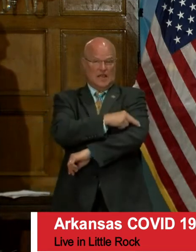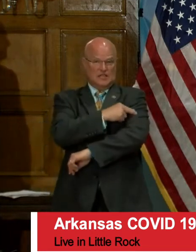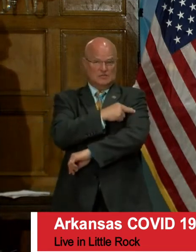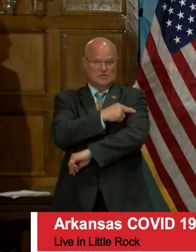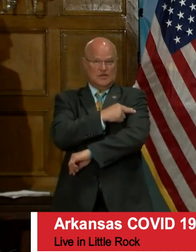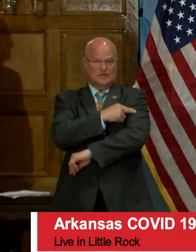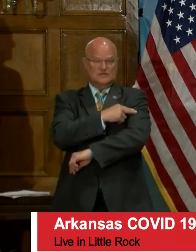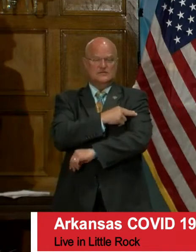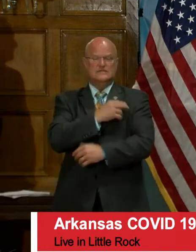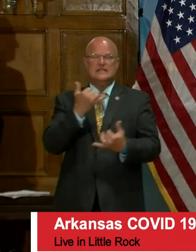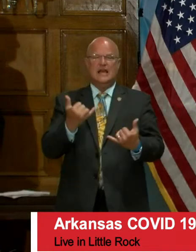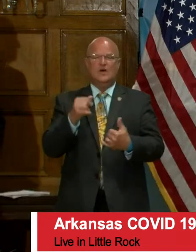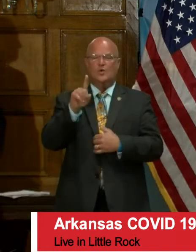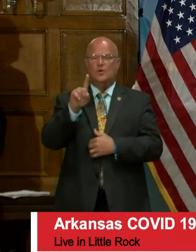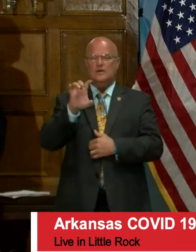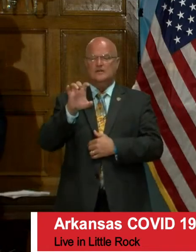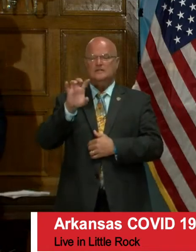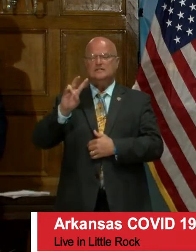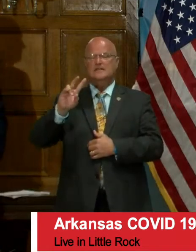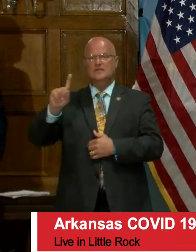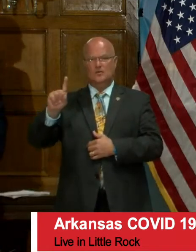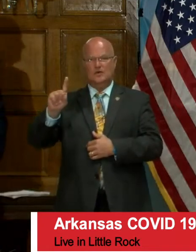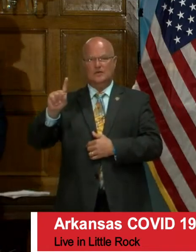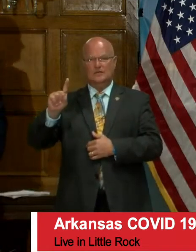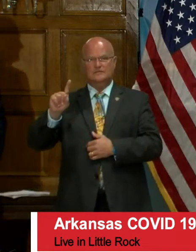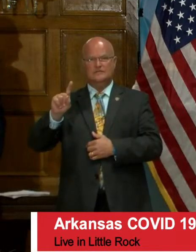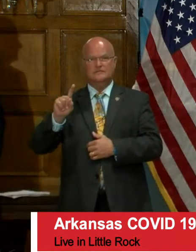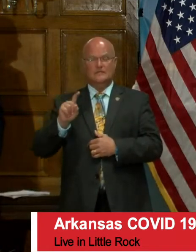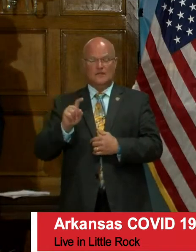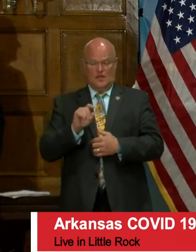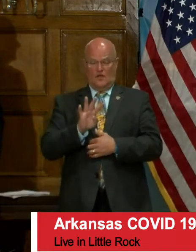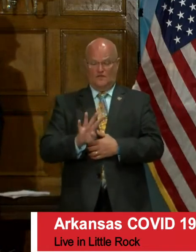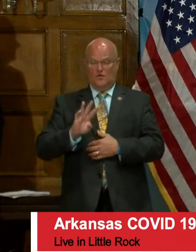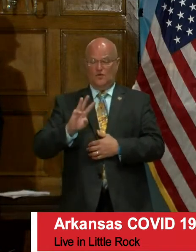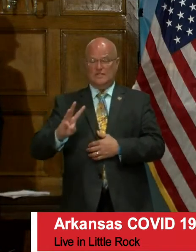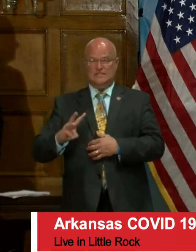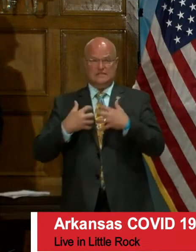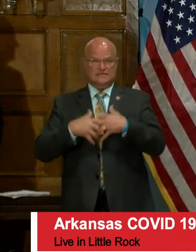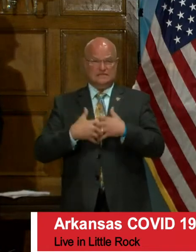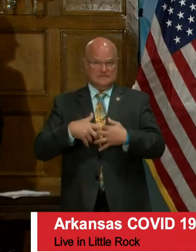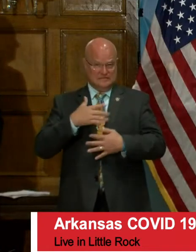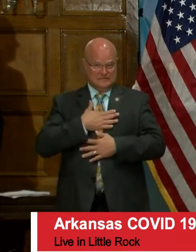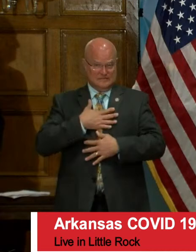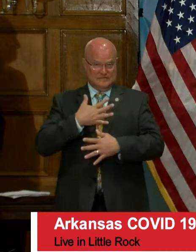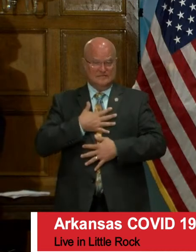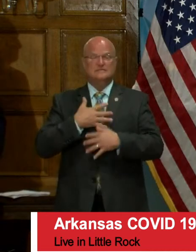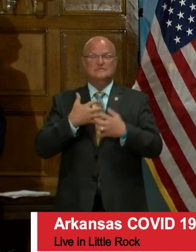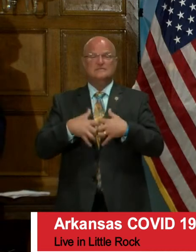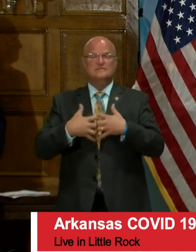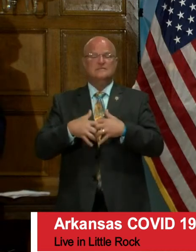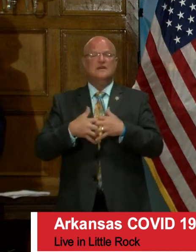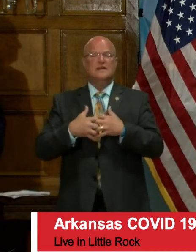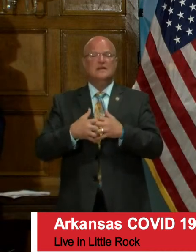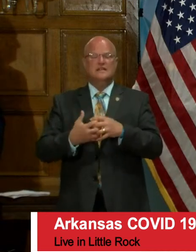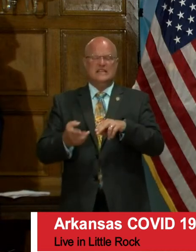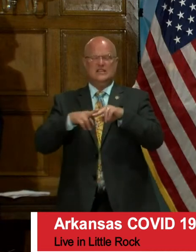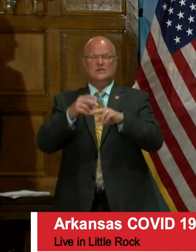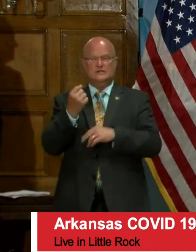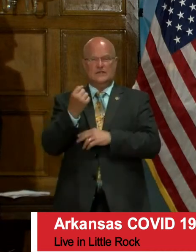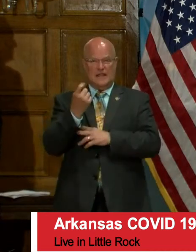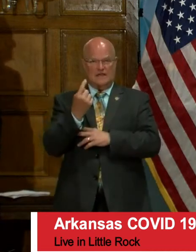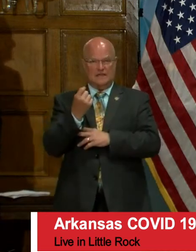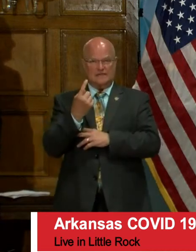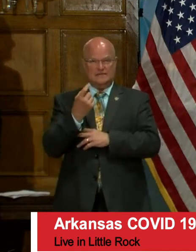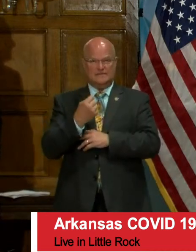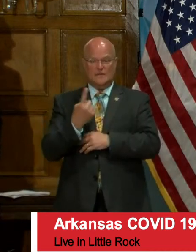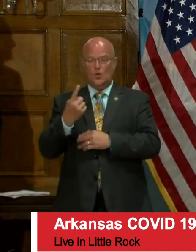hospitalizations to 171. We currently have 46 patients on ventilators. That's an increase of 11 from yesterday. We've